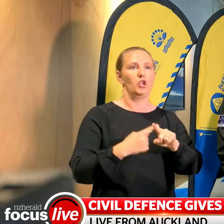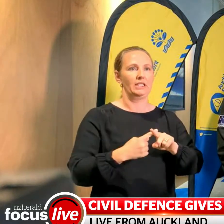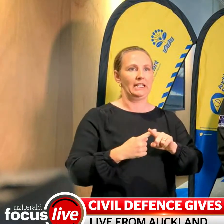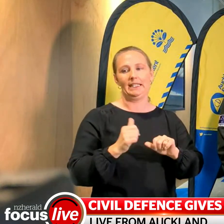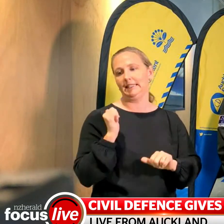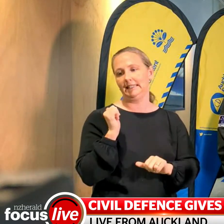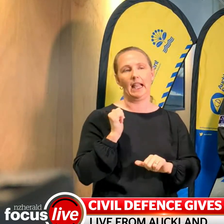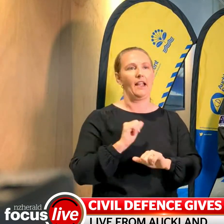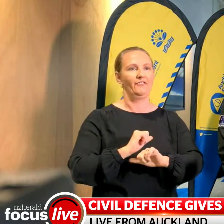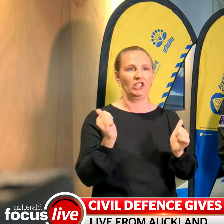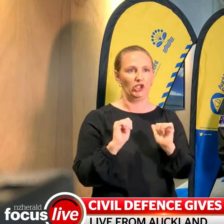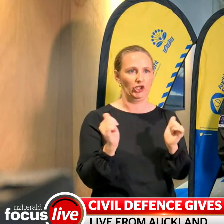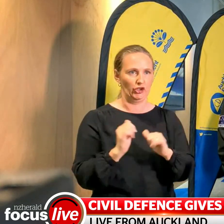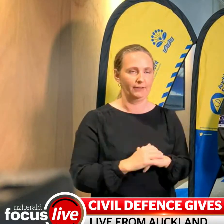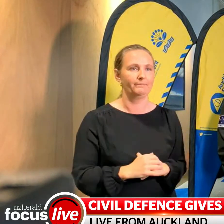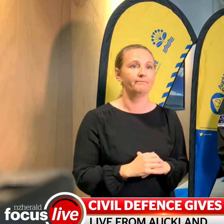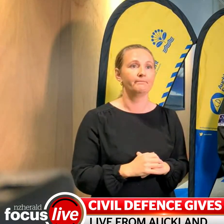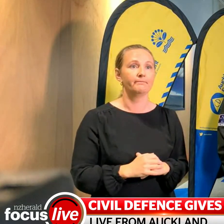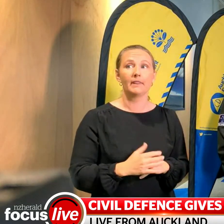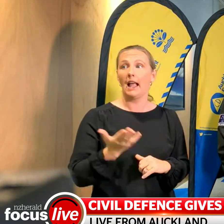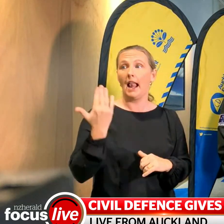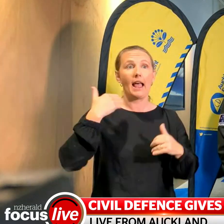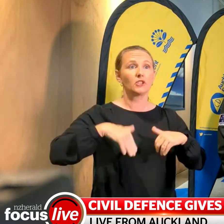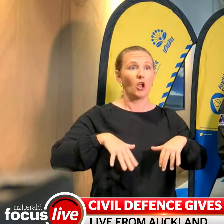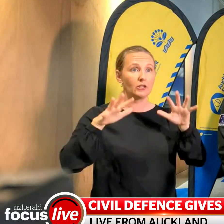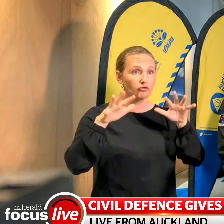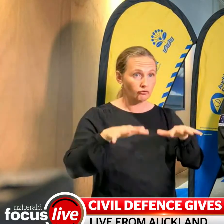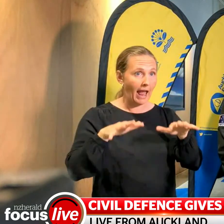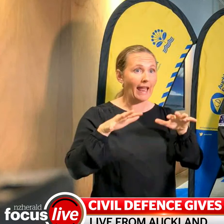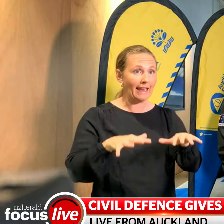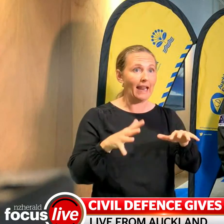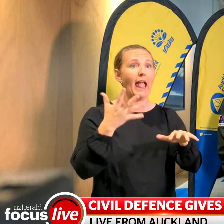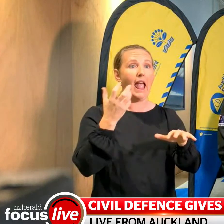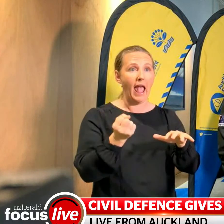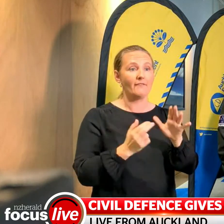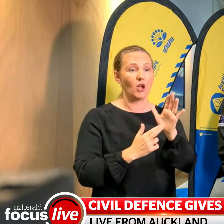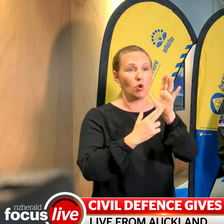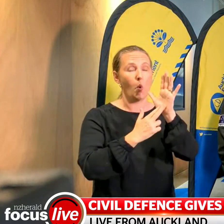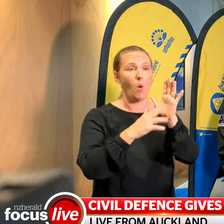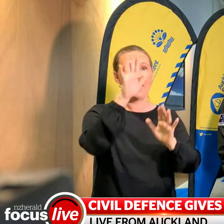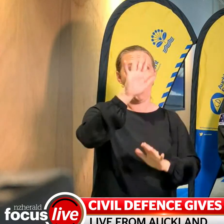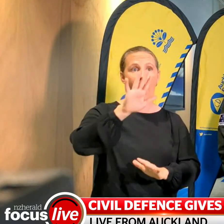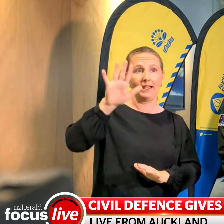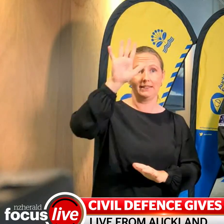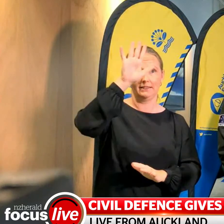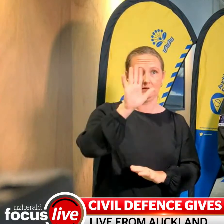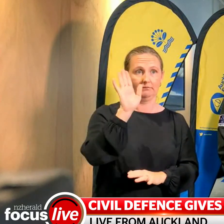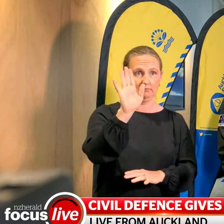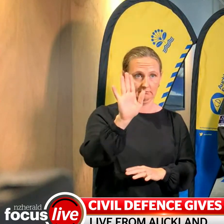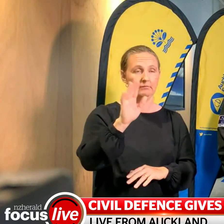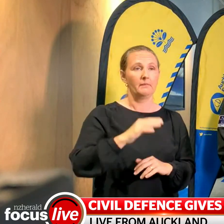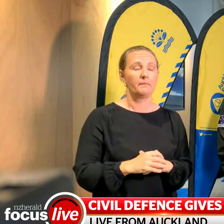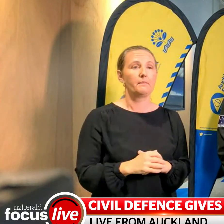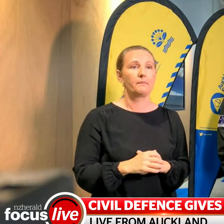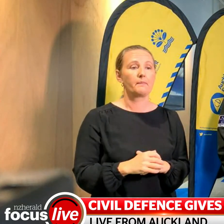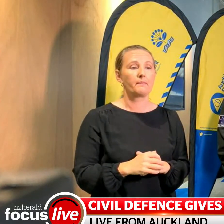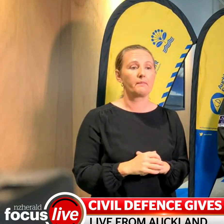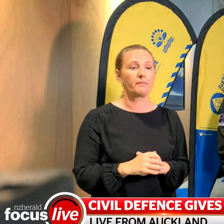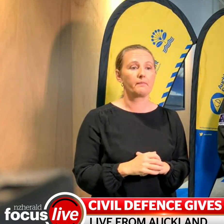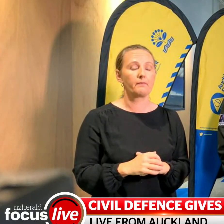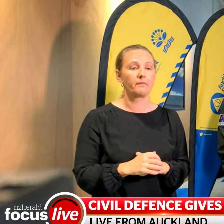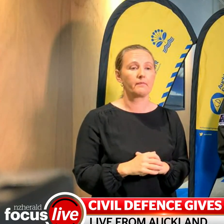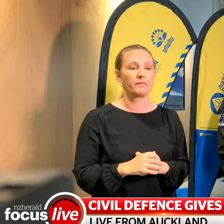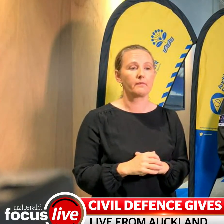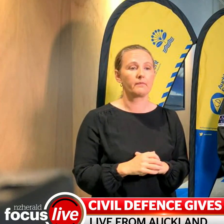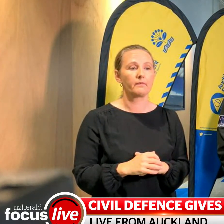yesterday. There was some rain overnight in other parts of the North Island, but so far as we